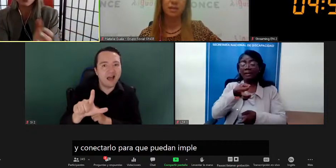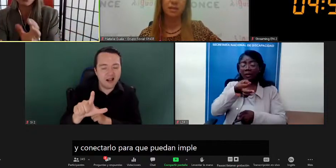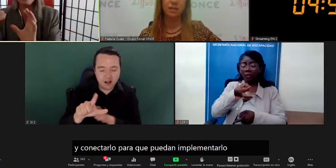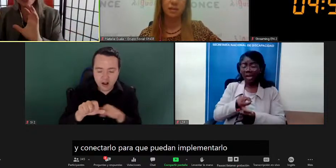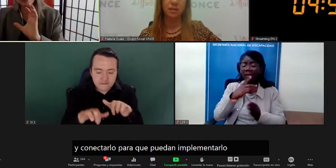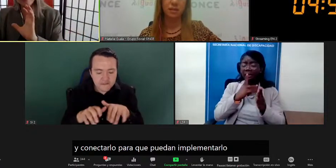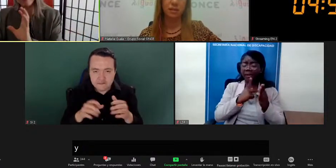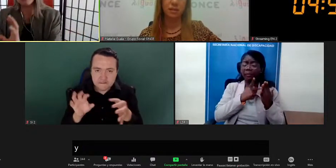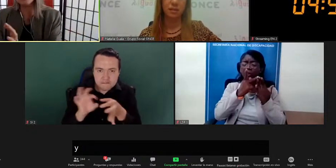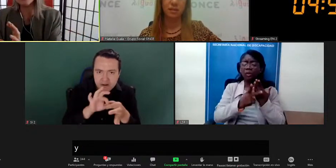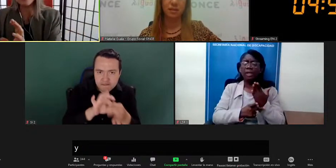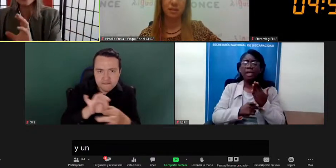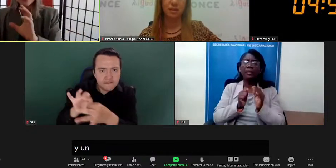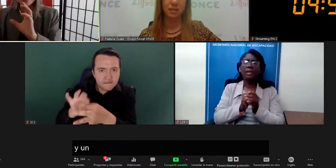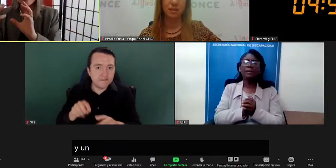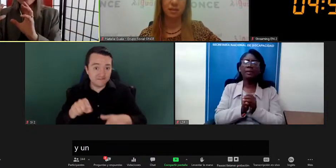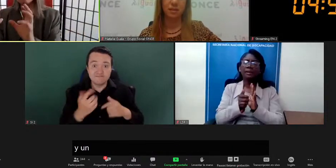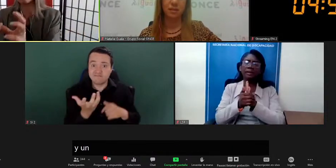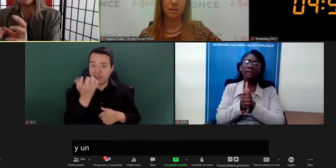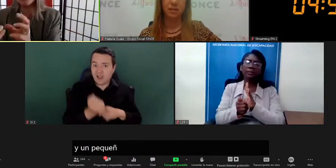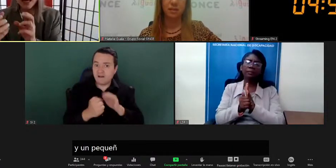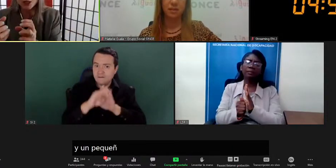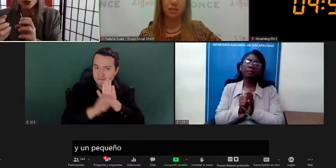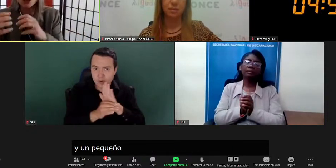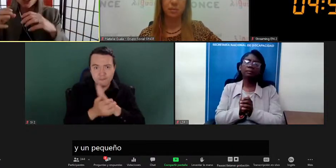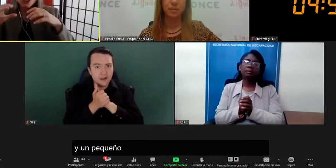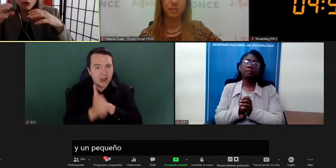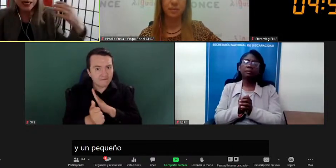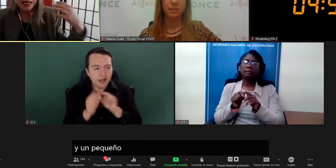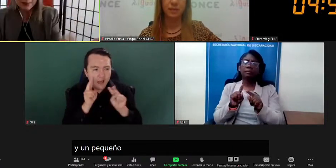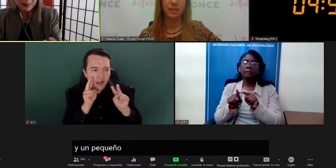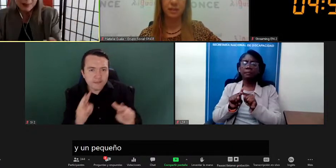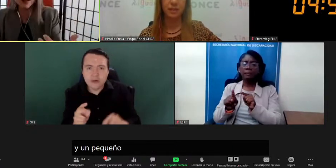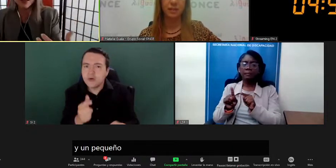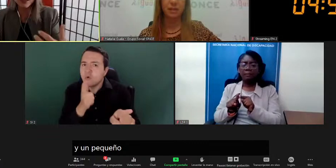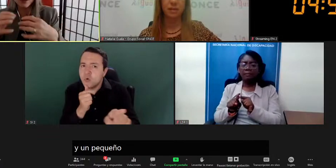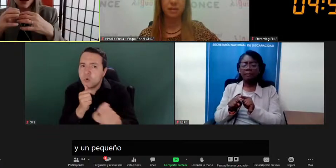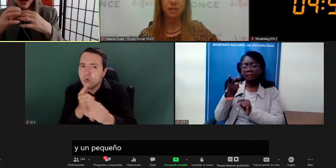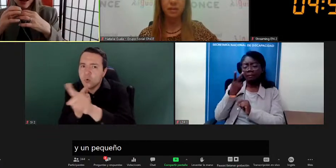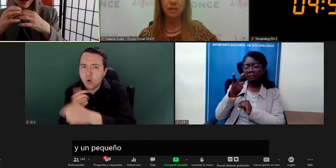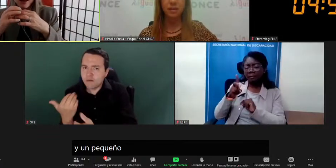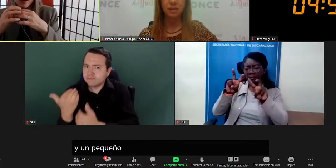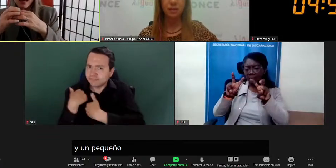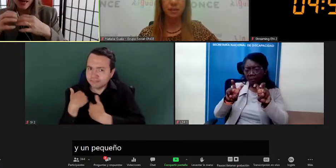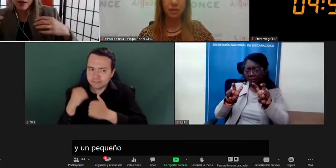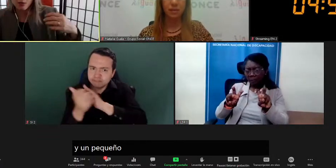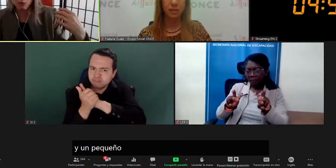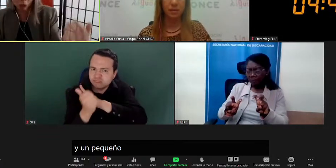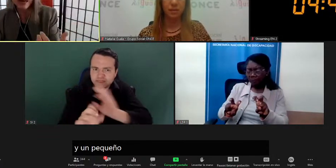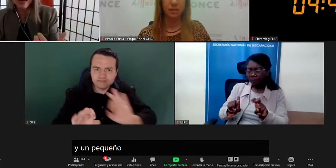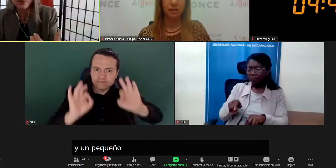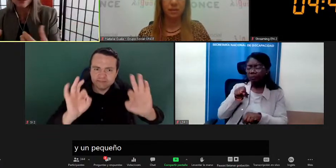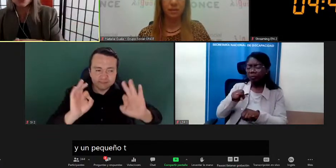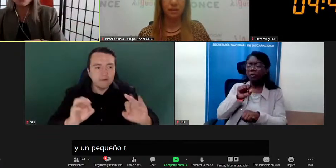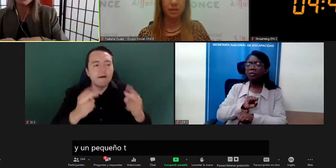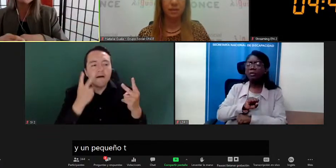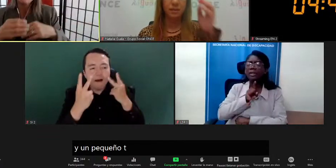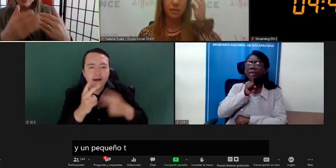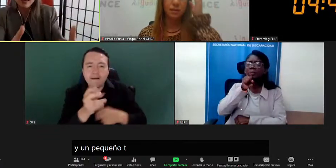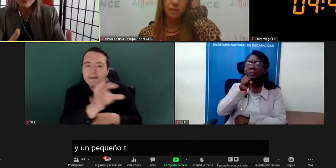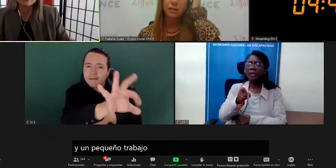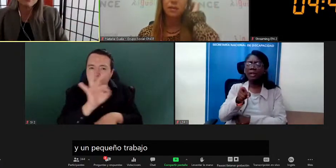with an effort of making sure that this skills program and talent identification would actually be